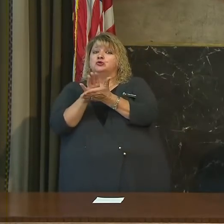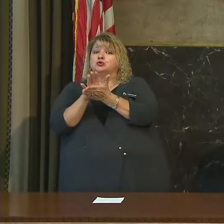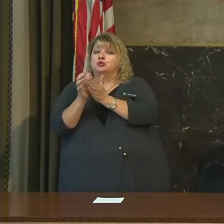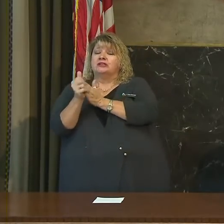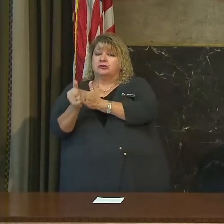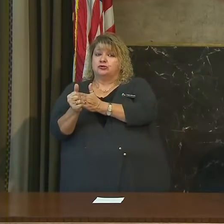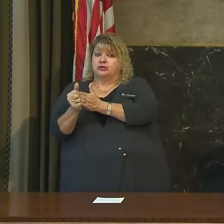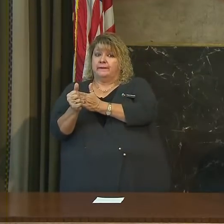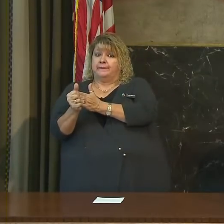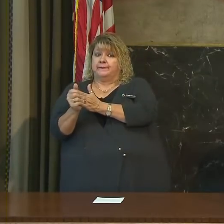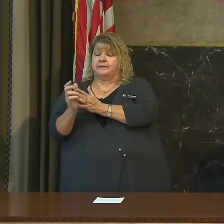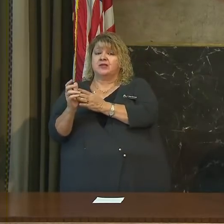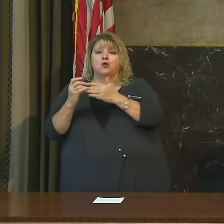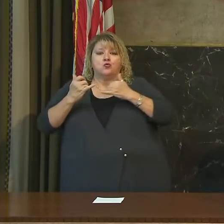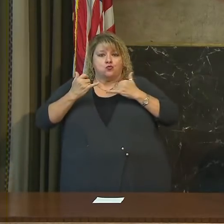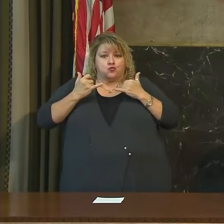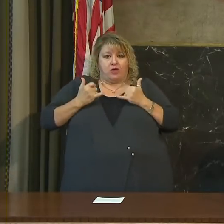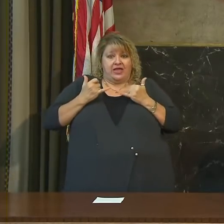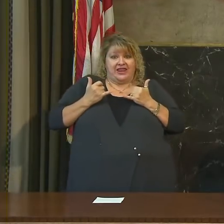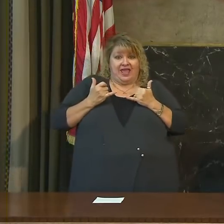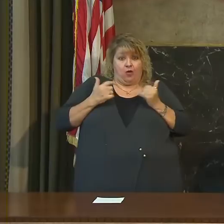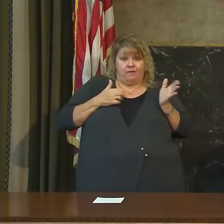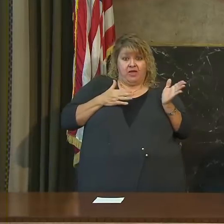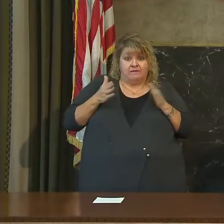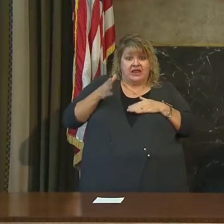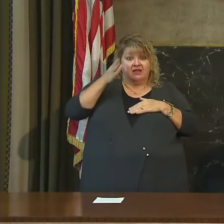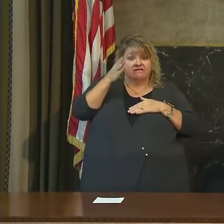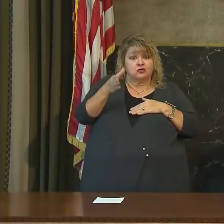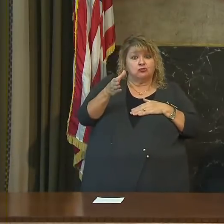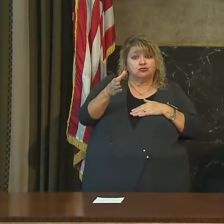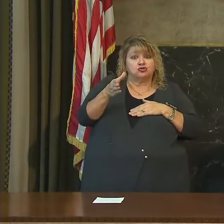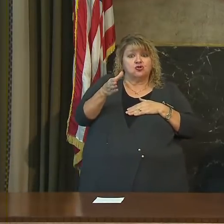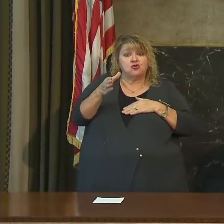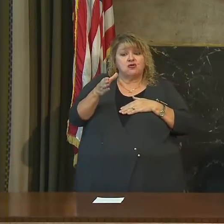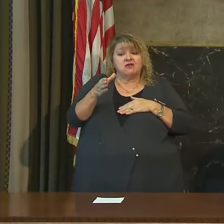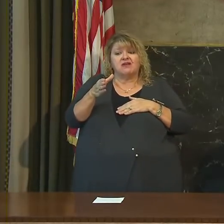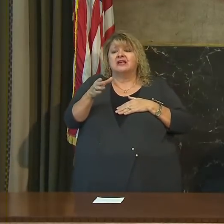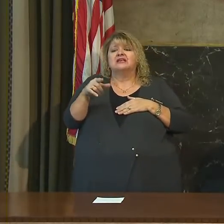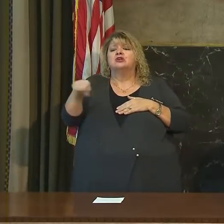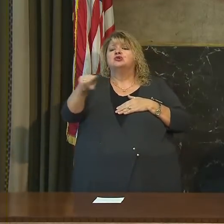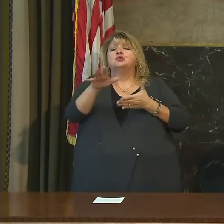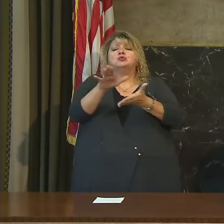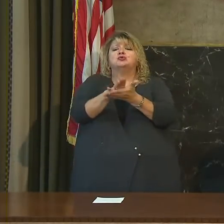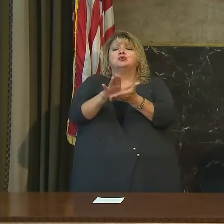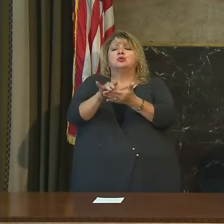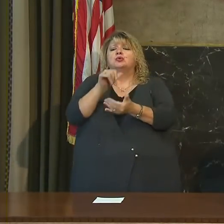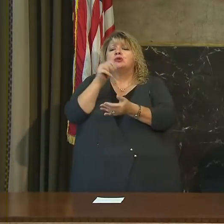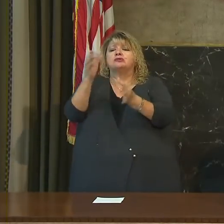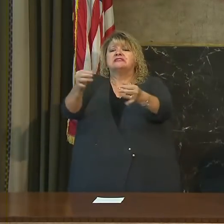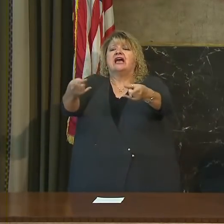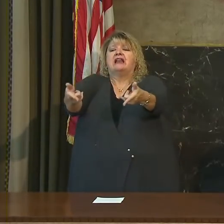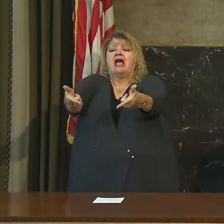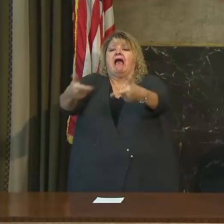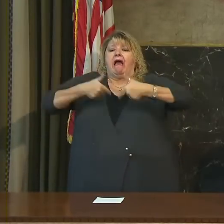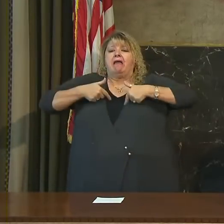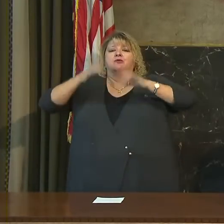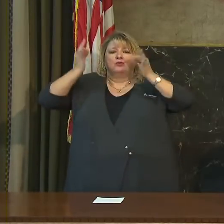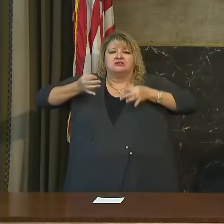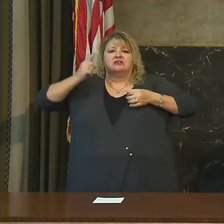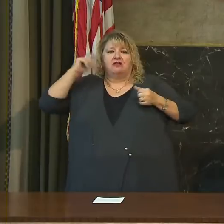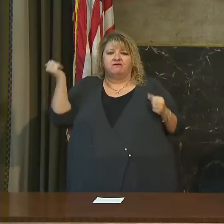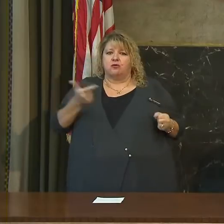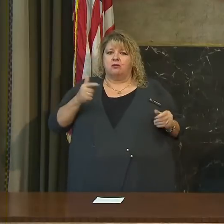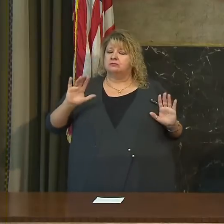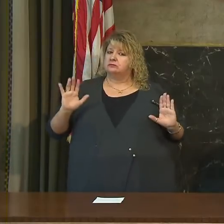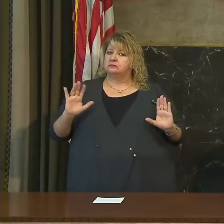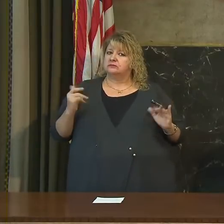intention of taking the authority away from the locals to make the decision. But at the same time, that